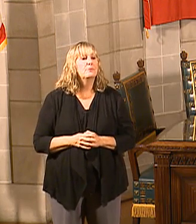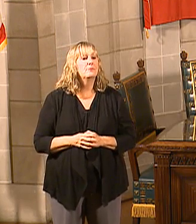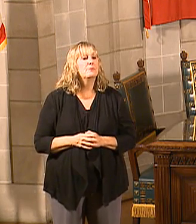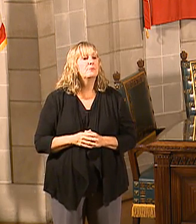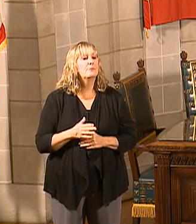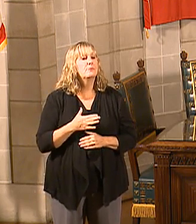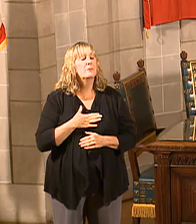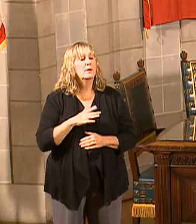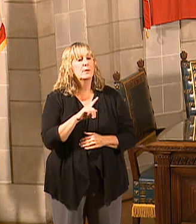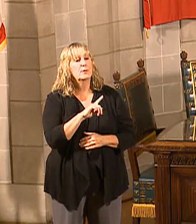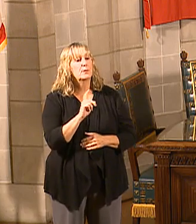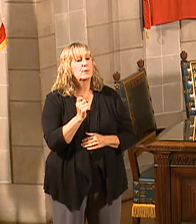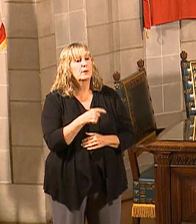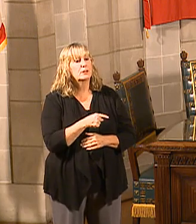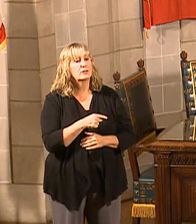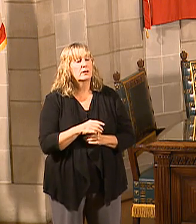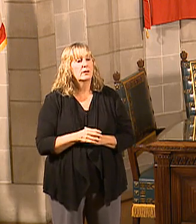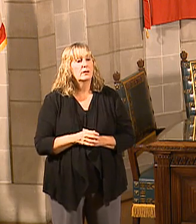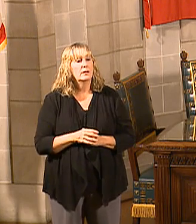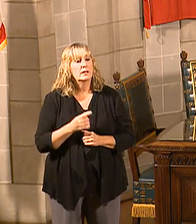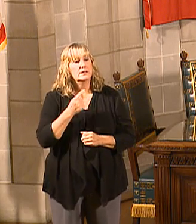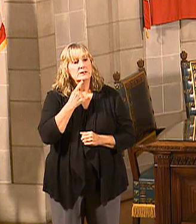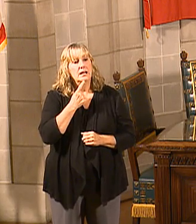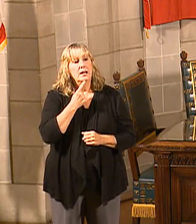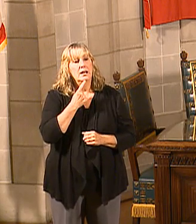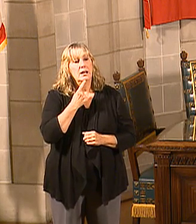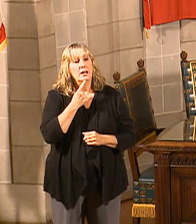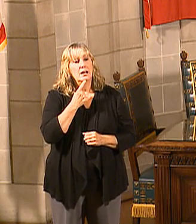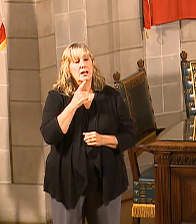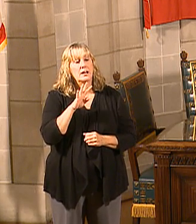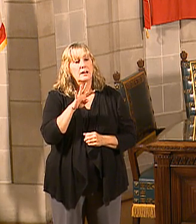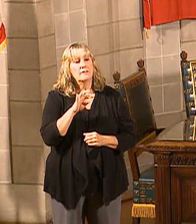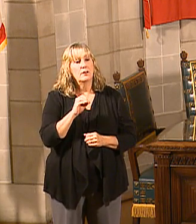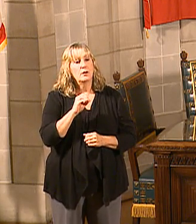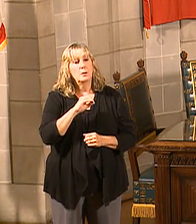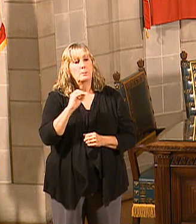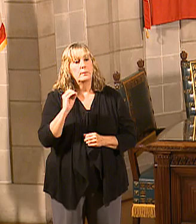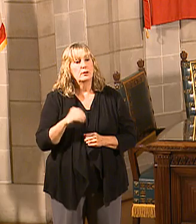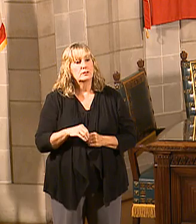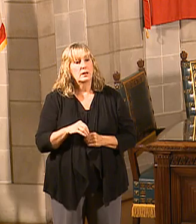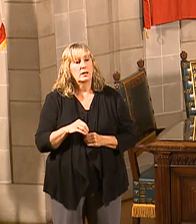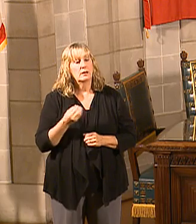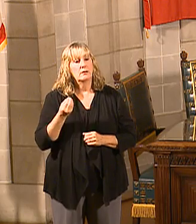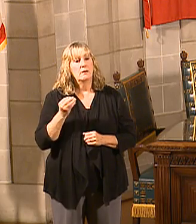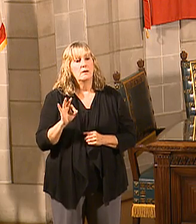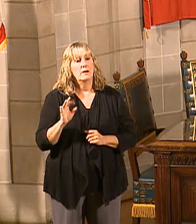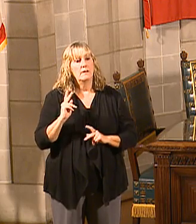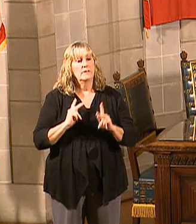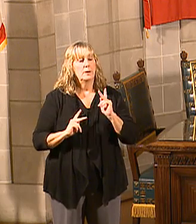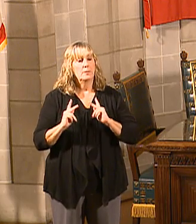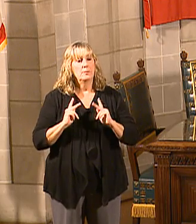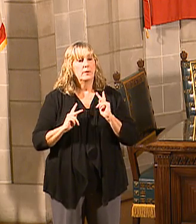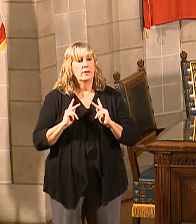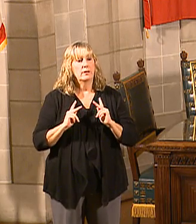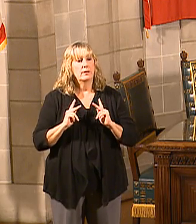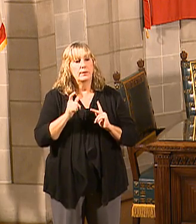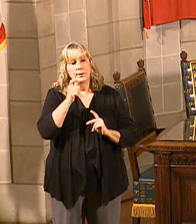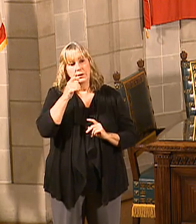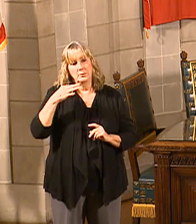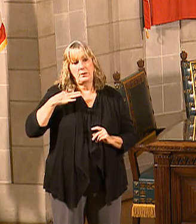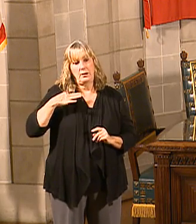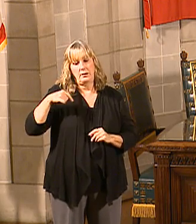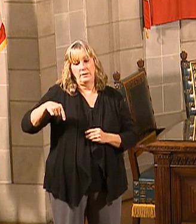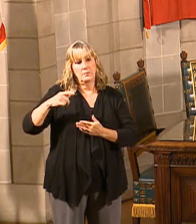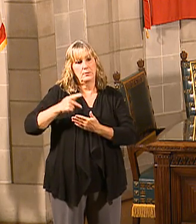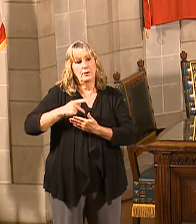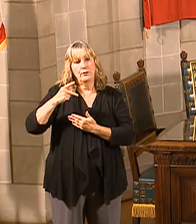My question is, you said that 40% of the people who applied for the